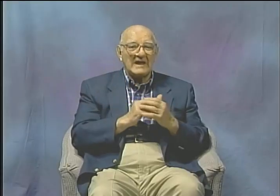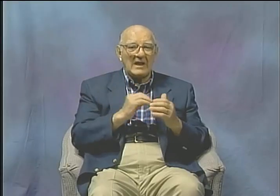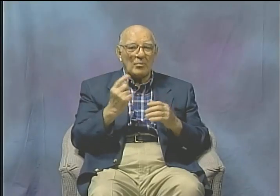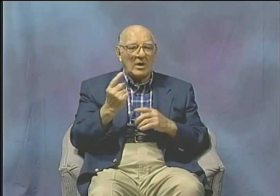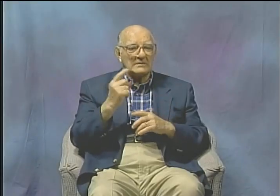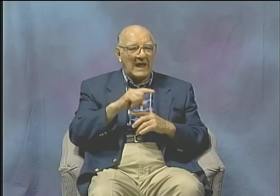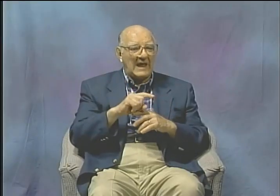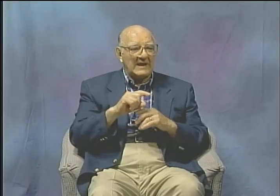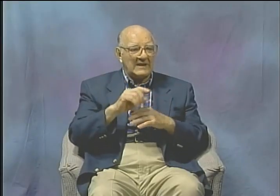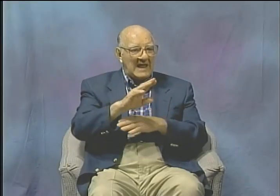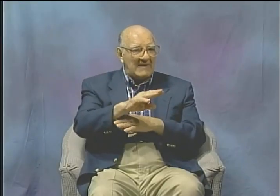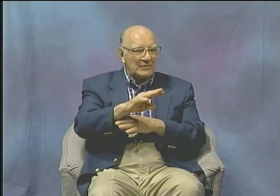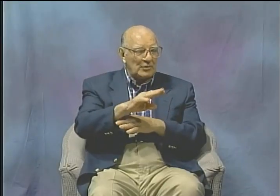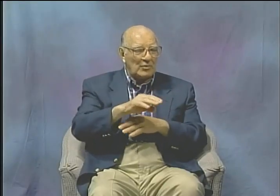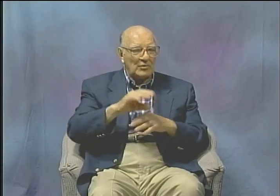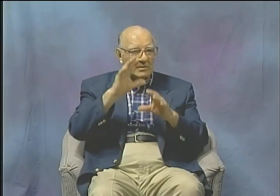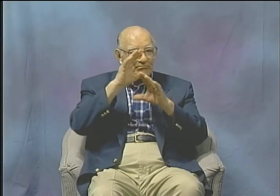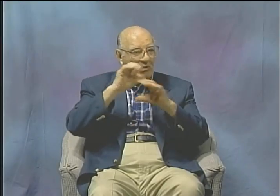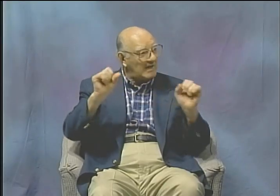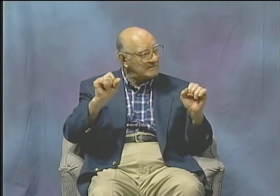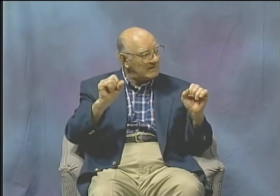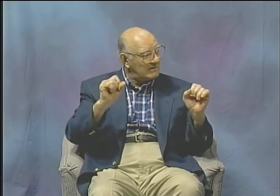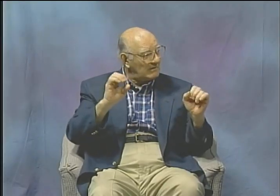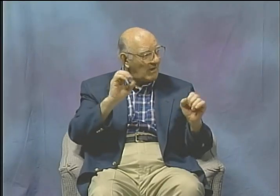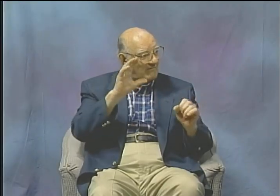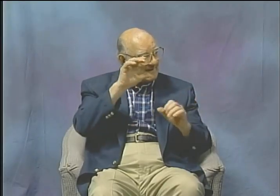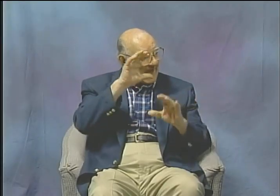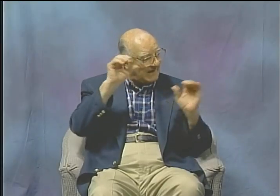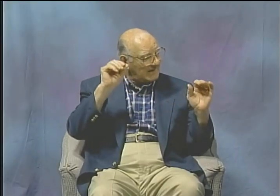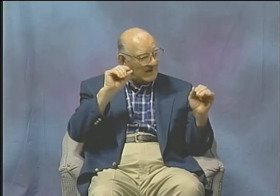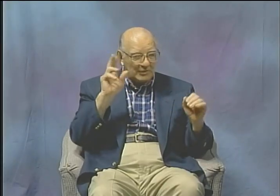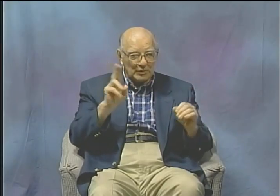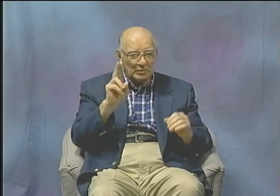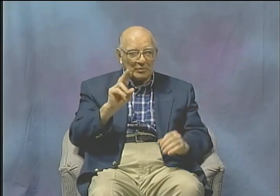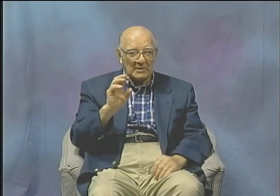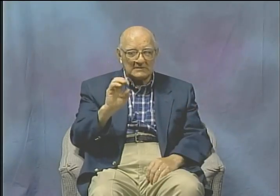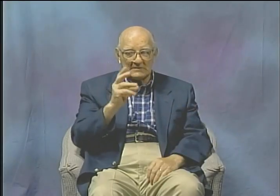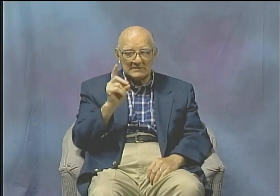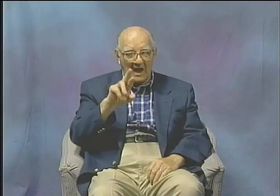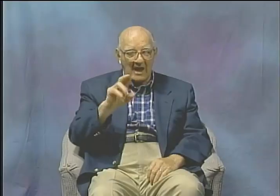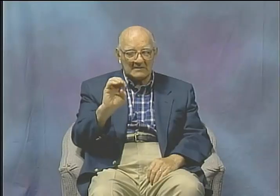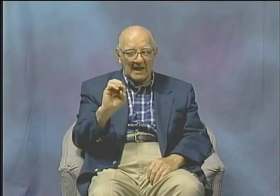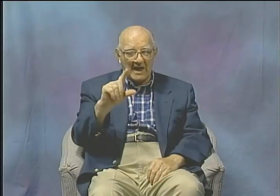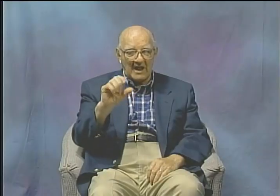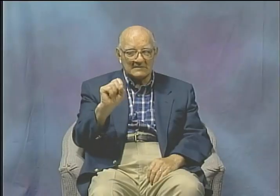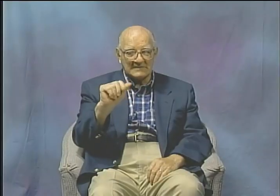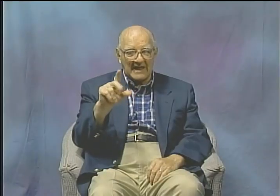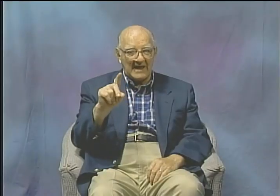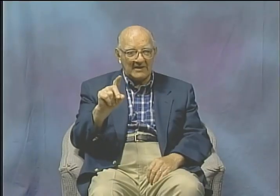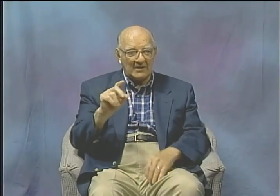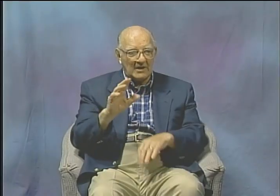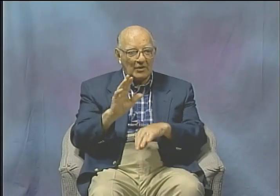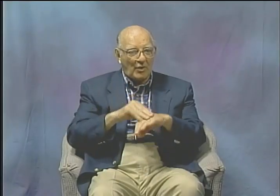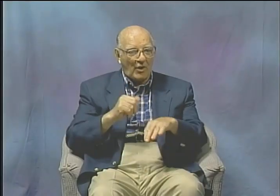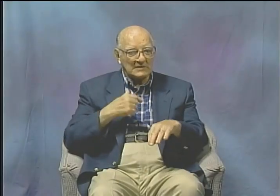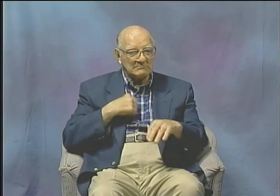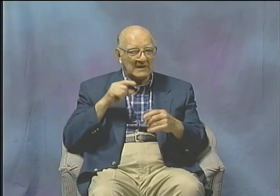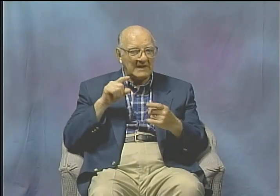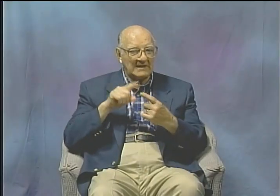and one day in the afternoon, the president of Gallaudet U, Dr. Elstad, calls me into